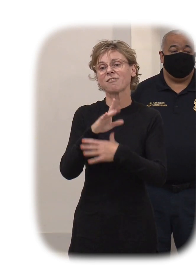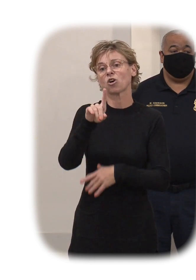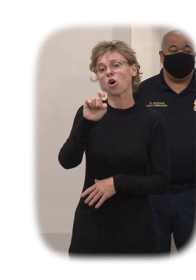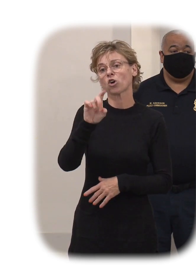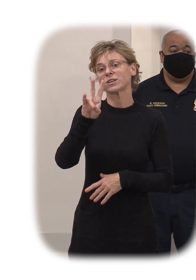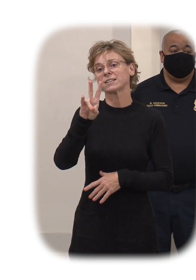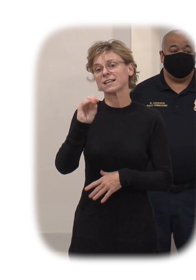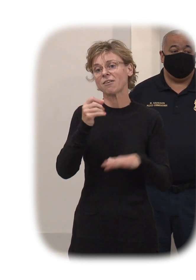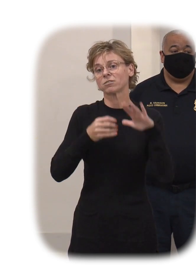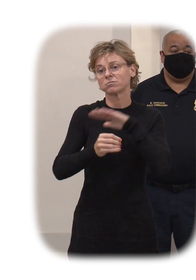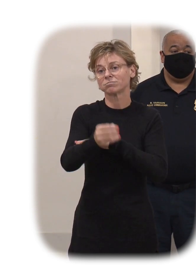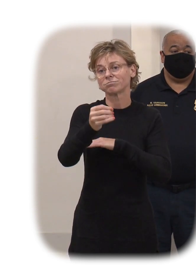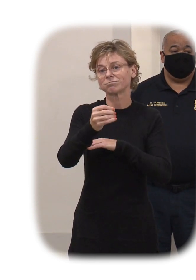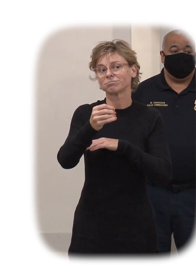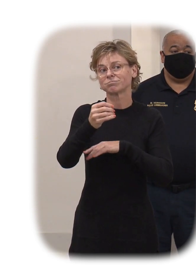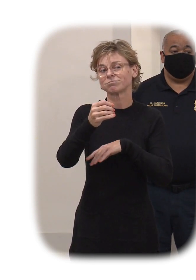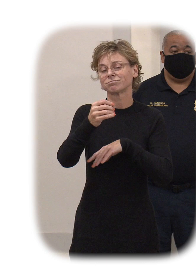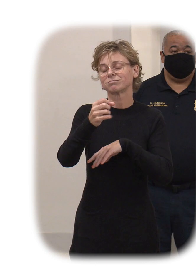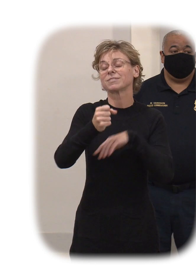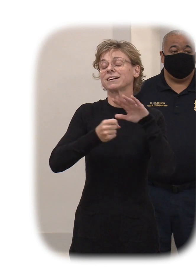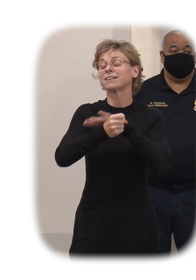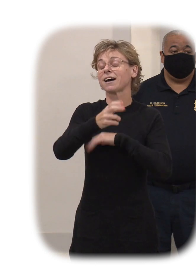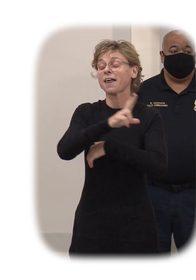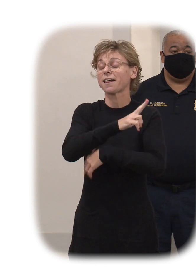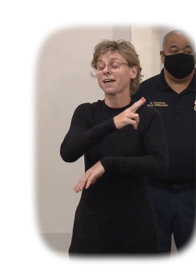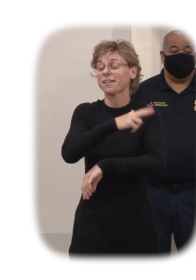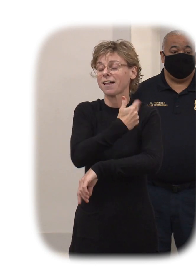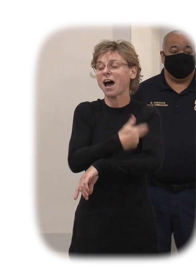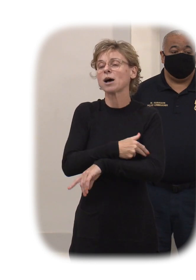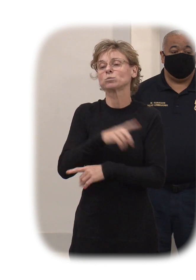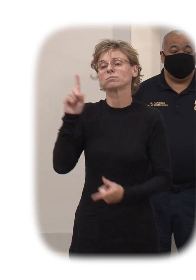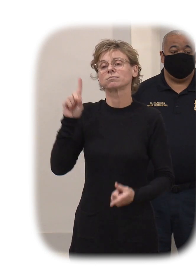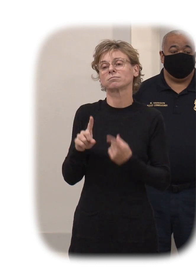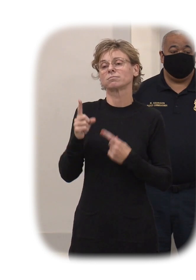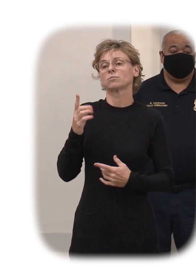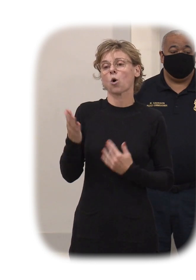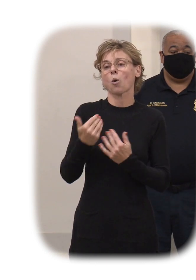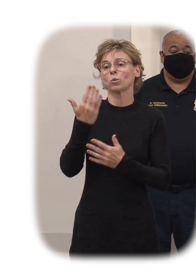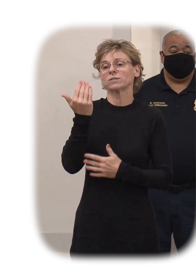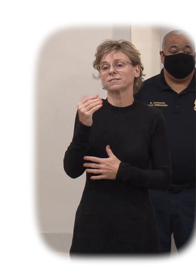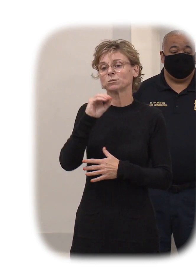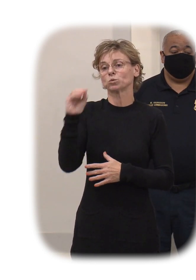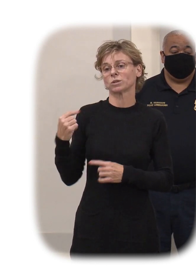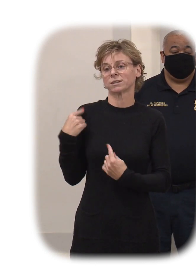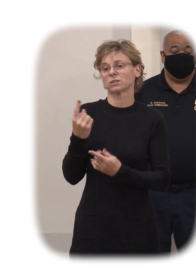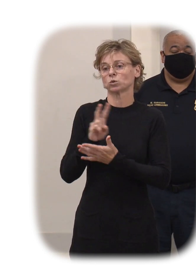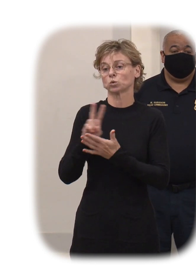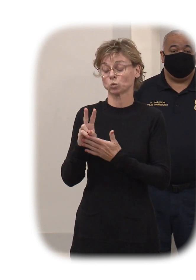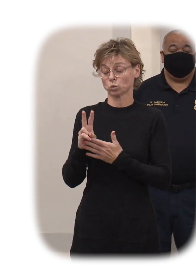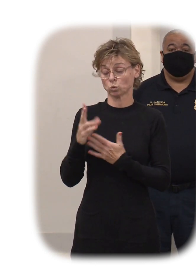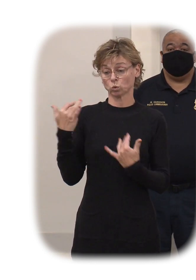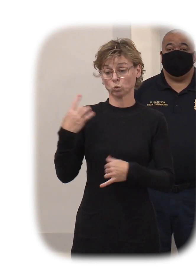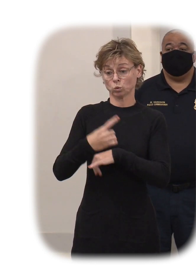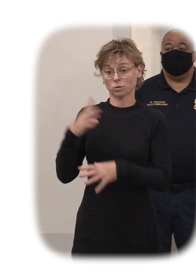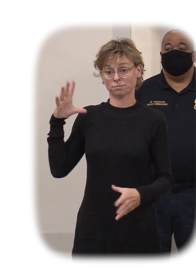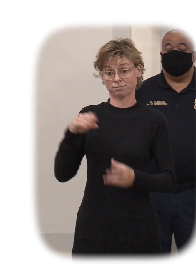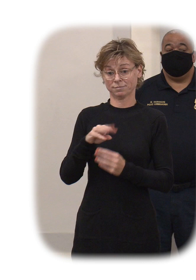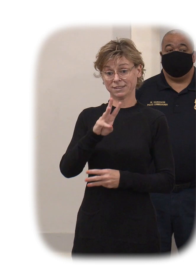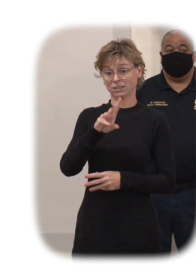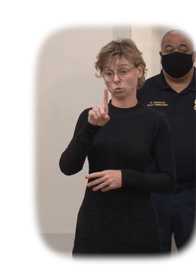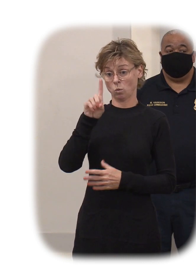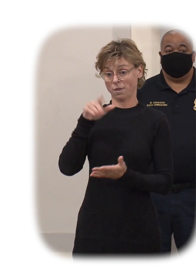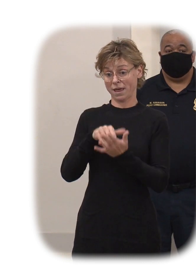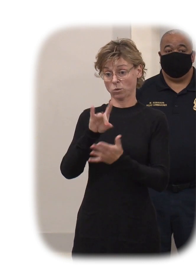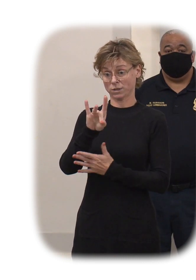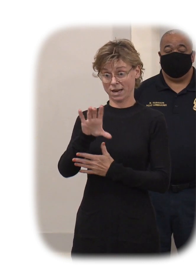107 hospitalizations, down almost 15% in the past 2 weeks. To date, 61,800 Baltimore City residents